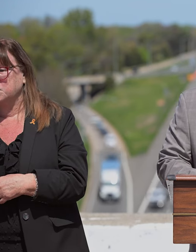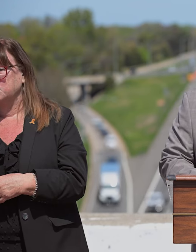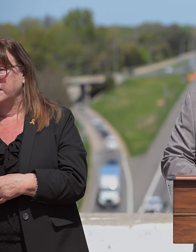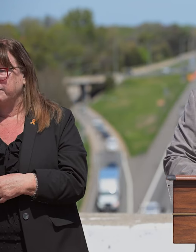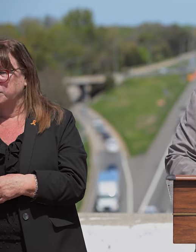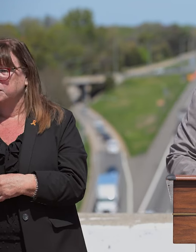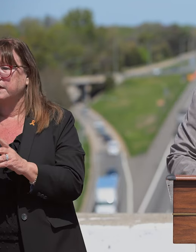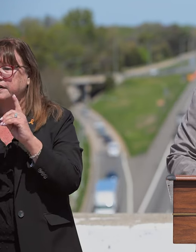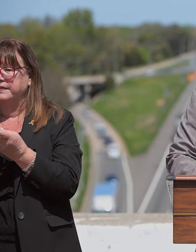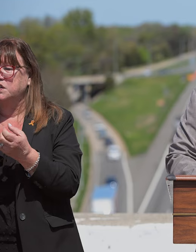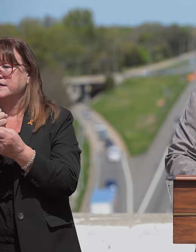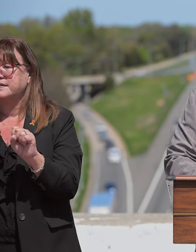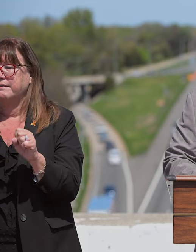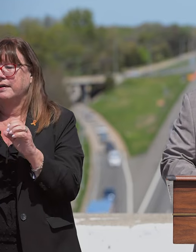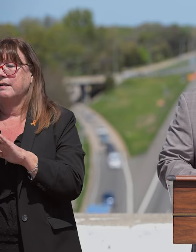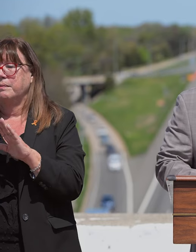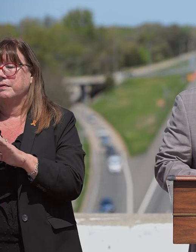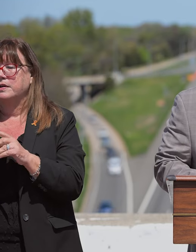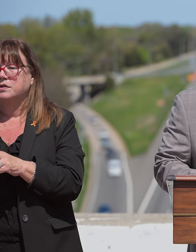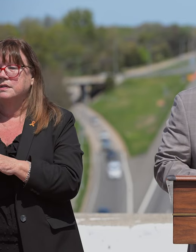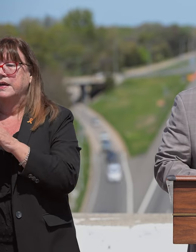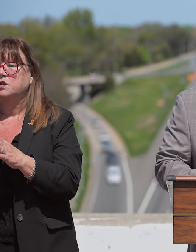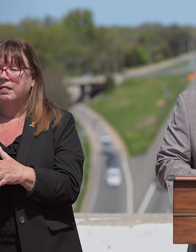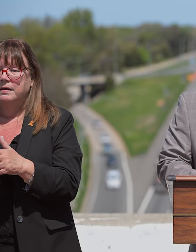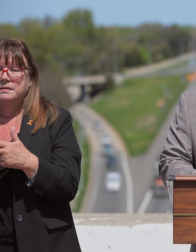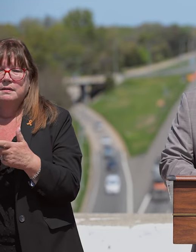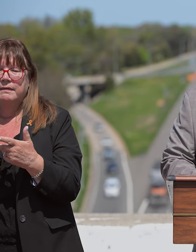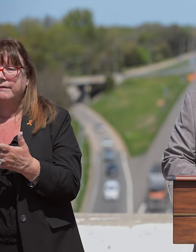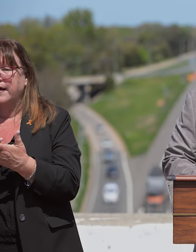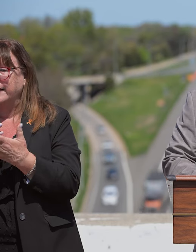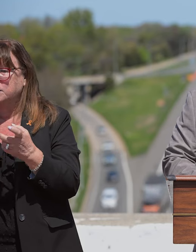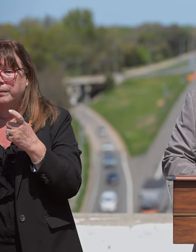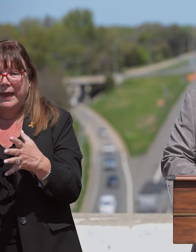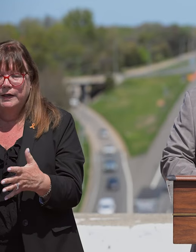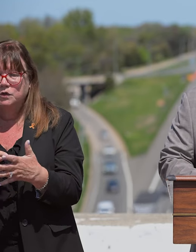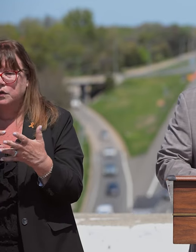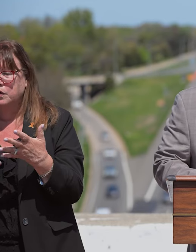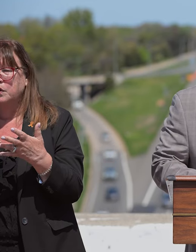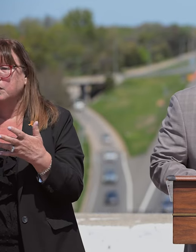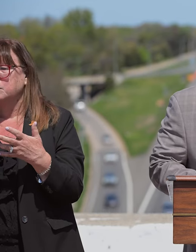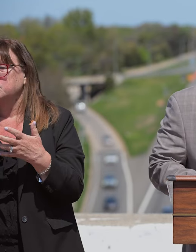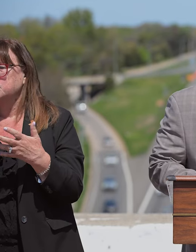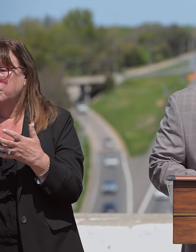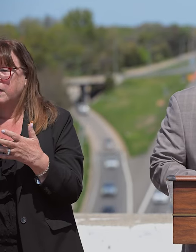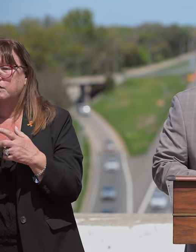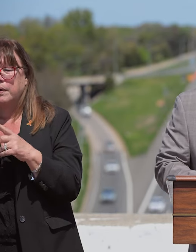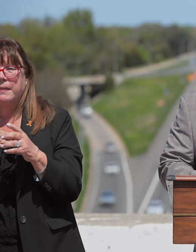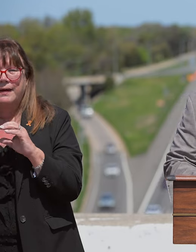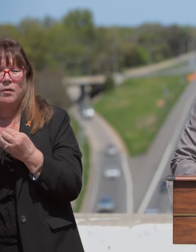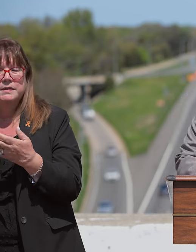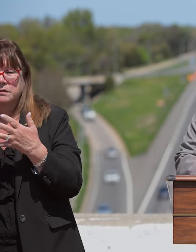and Operations Specialist, Shardé Wint, the Financial Manager, and Jawad Paracha from my office.